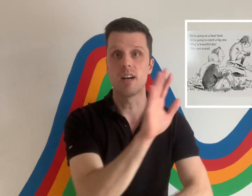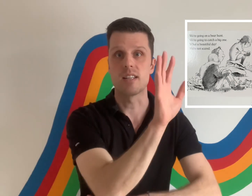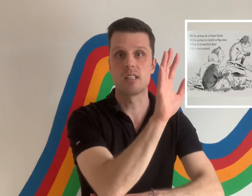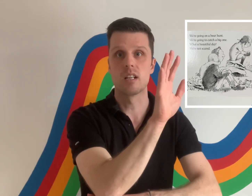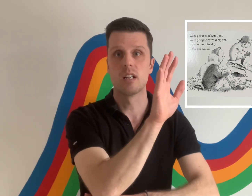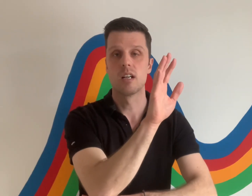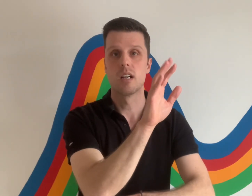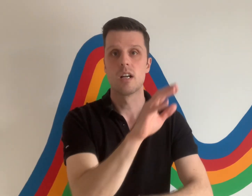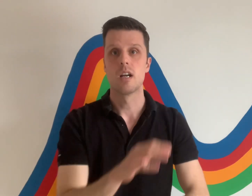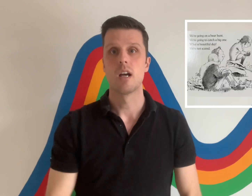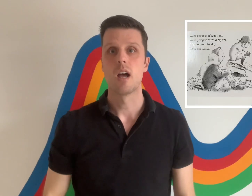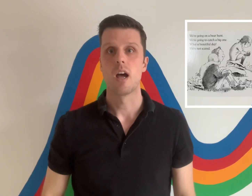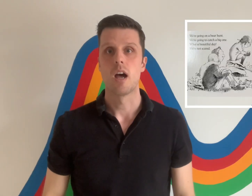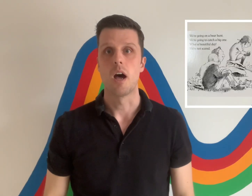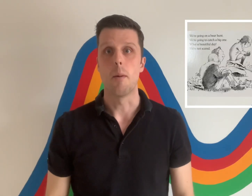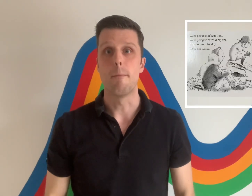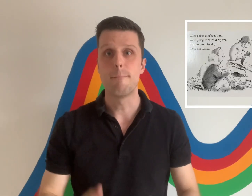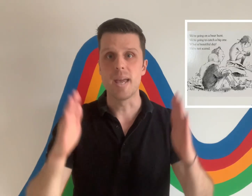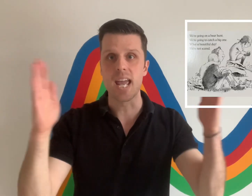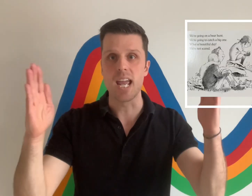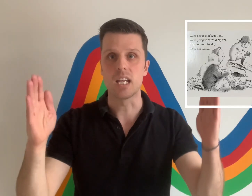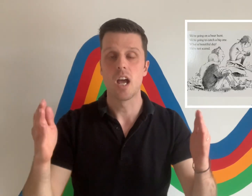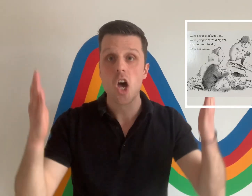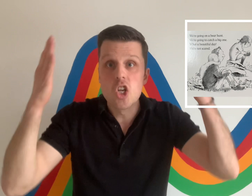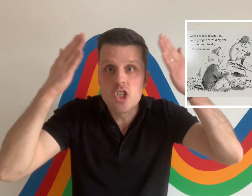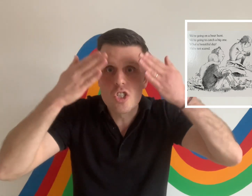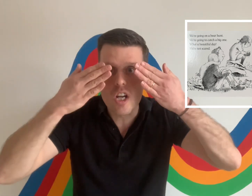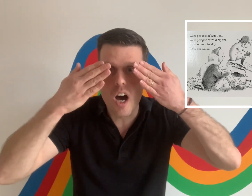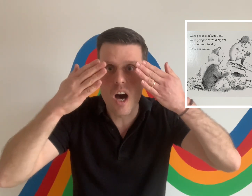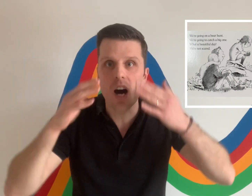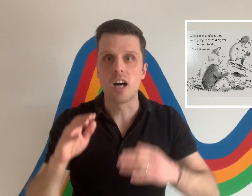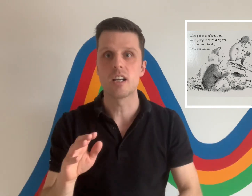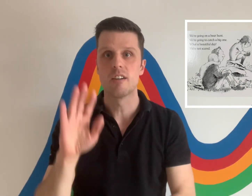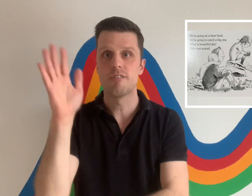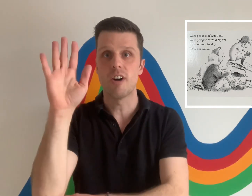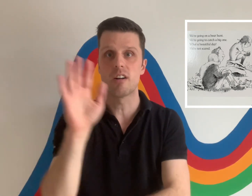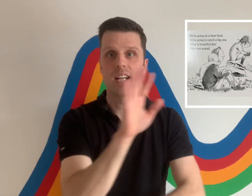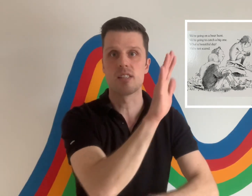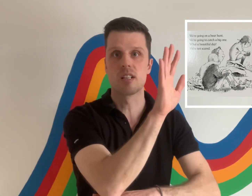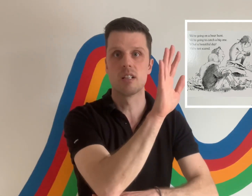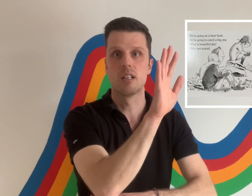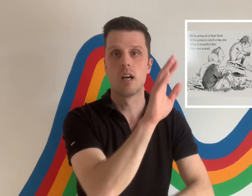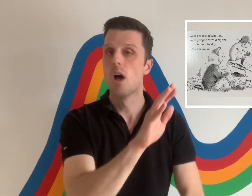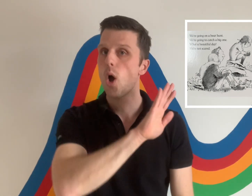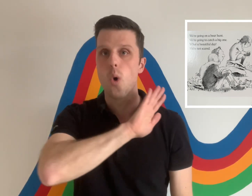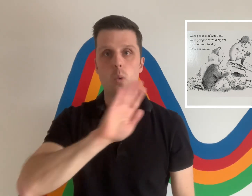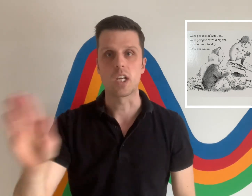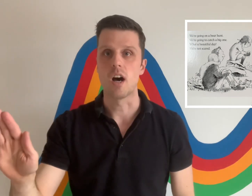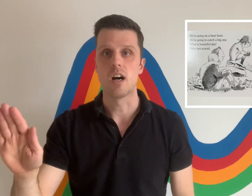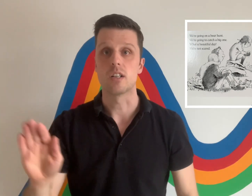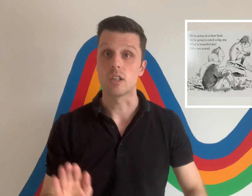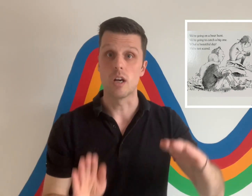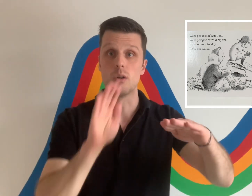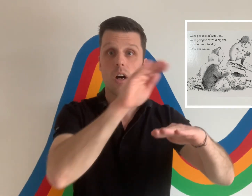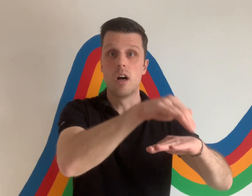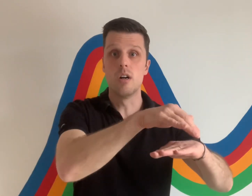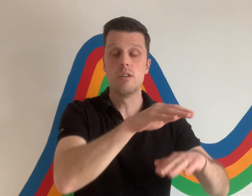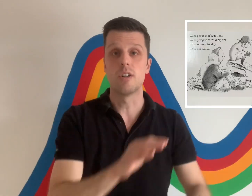forest. A big, dark forest. We can't go over it.